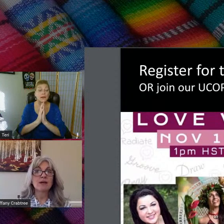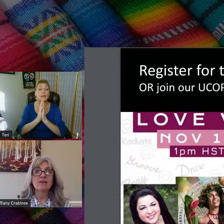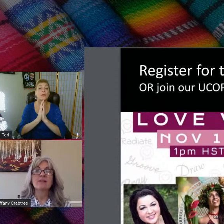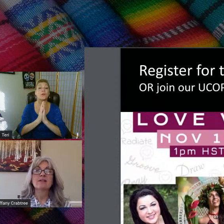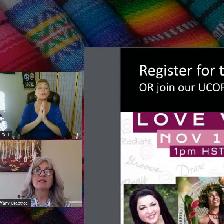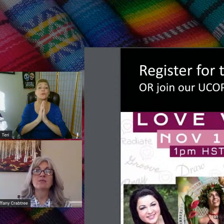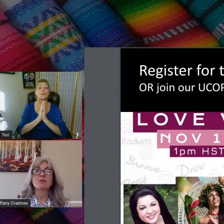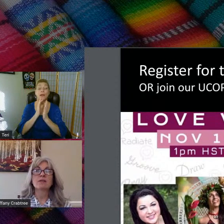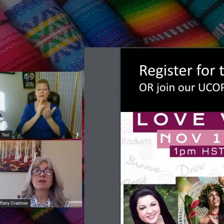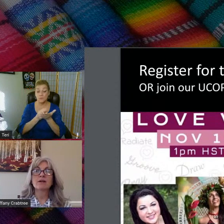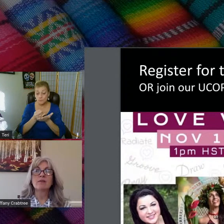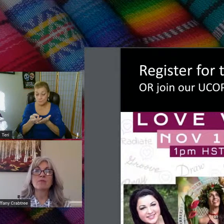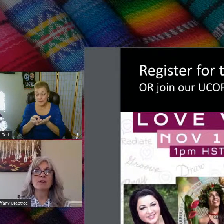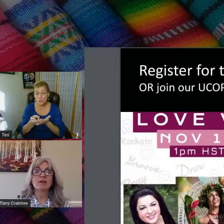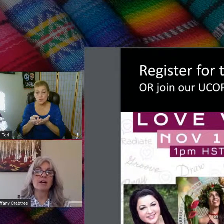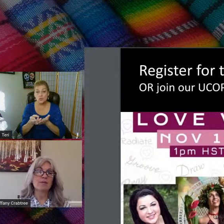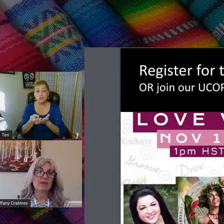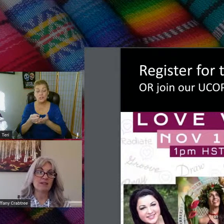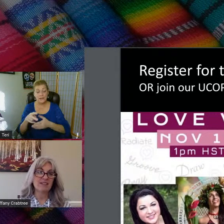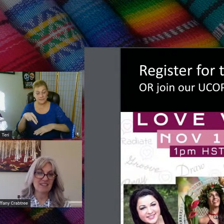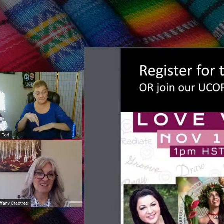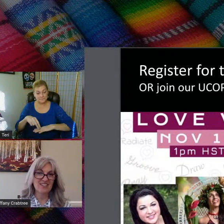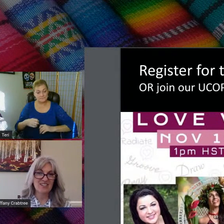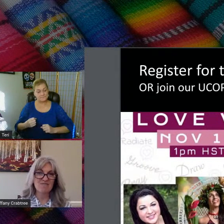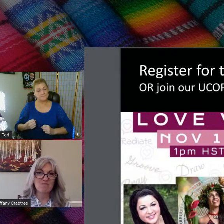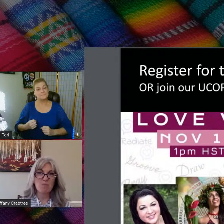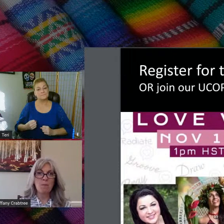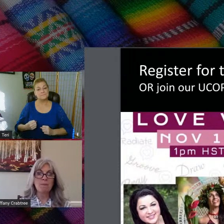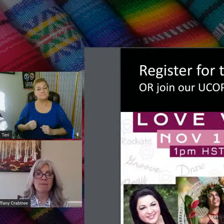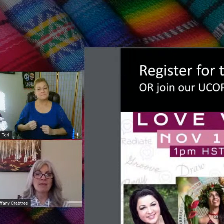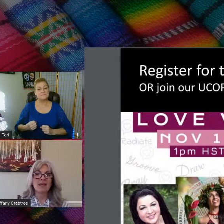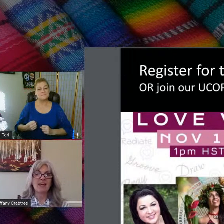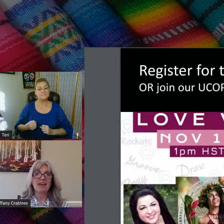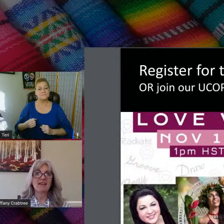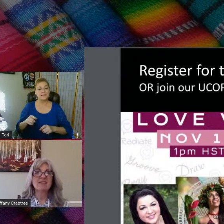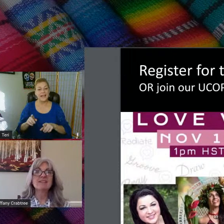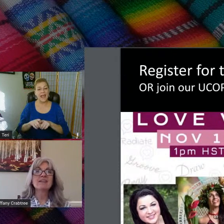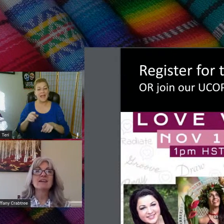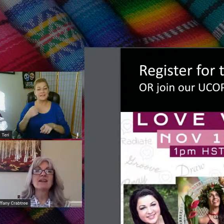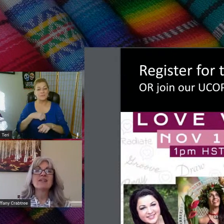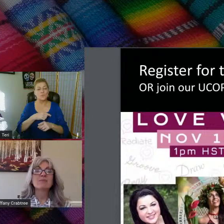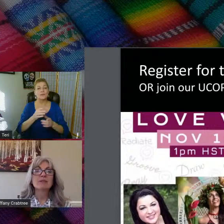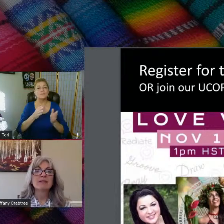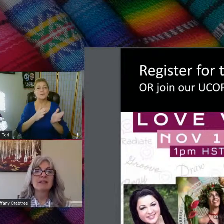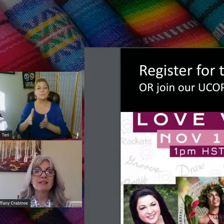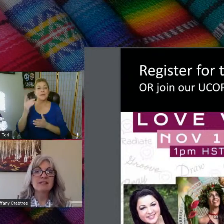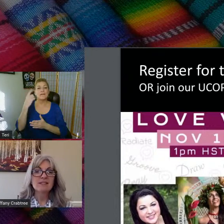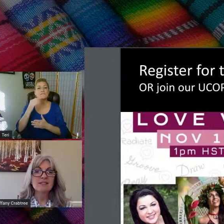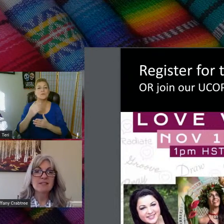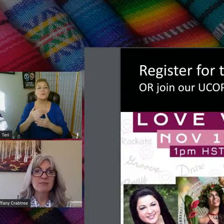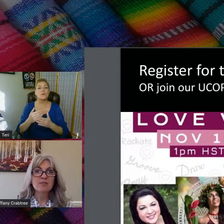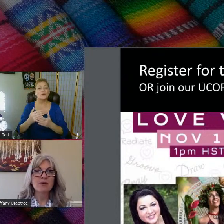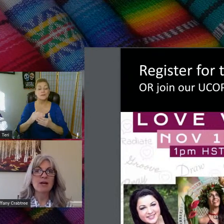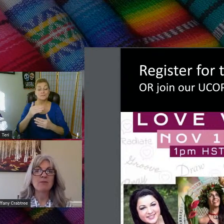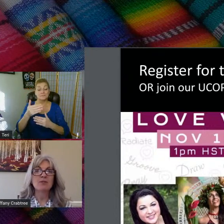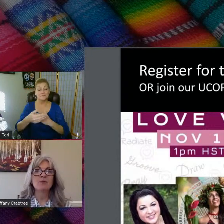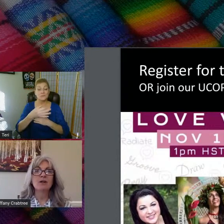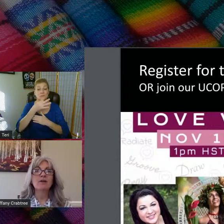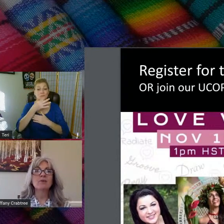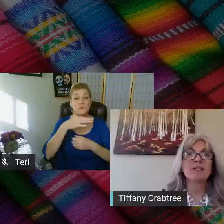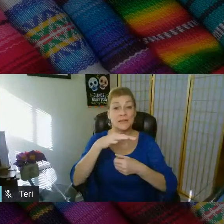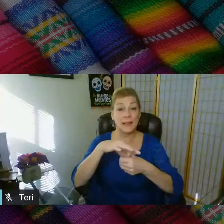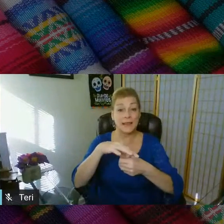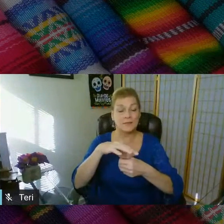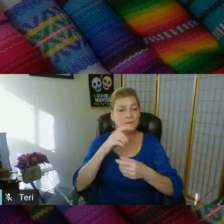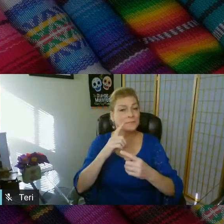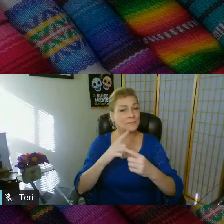staying grounded as we gear up for our coming election. And please subscribe to